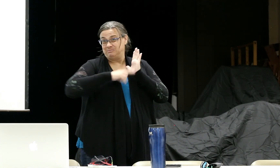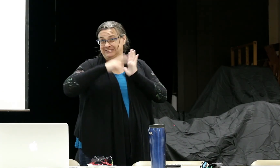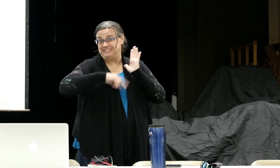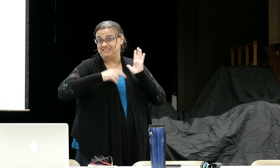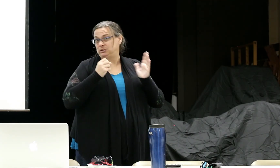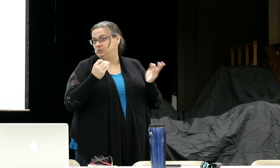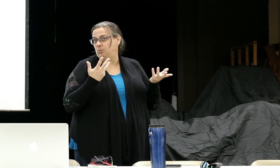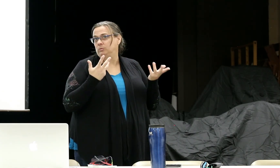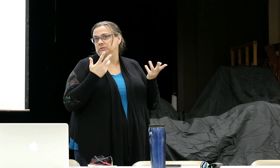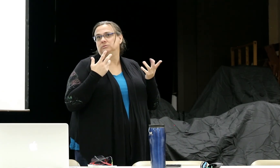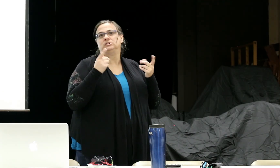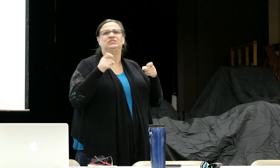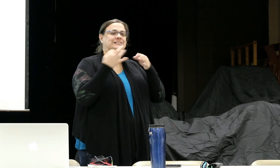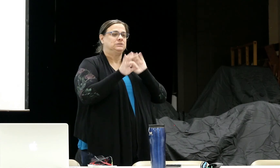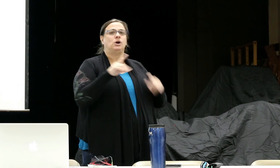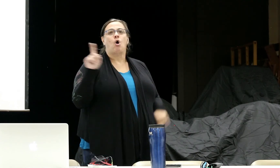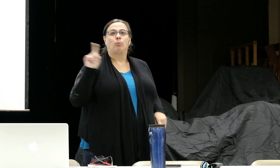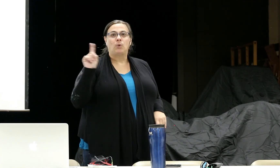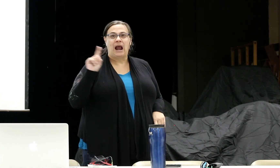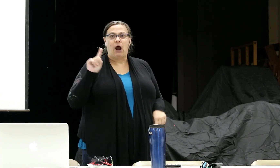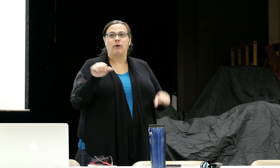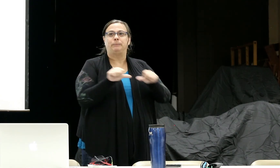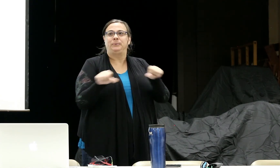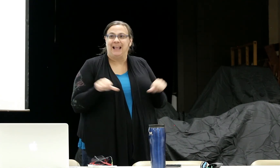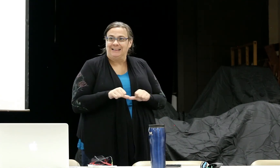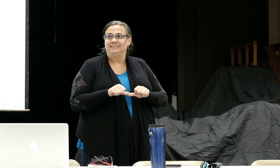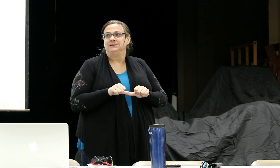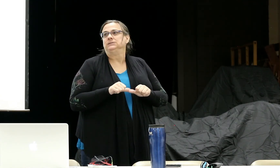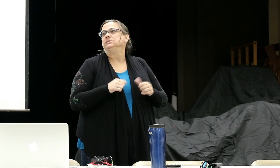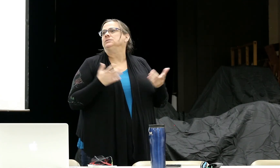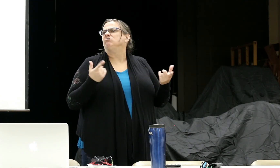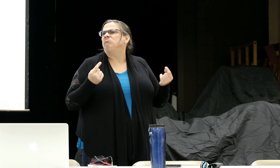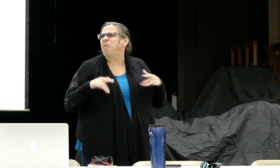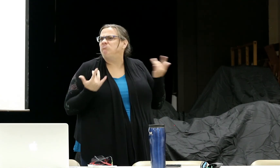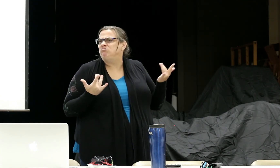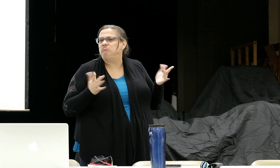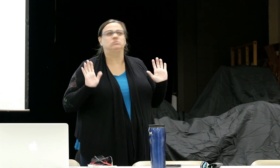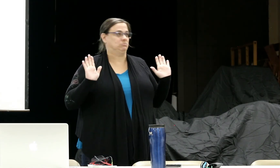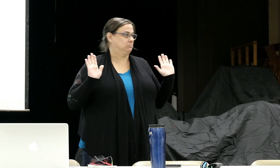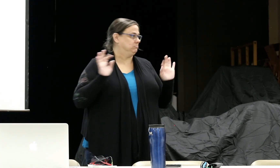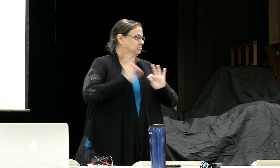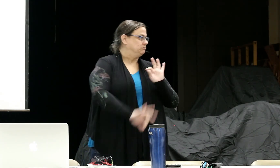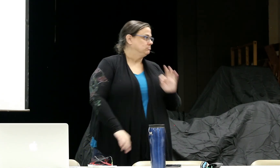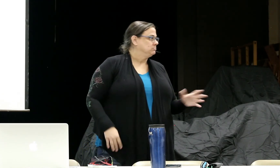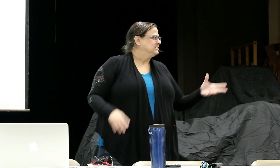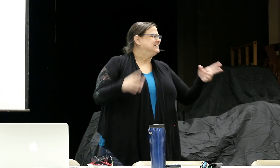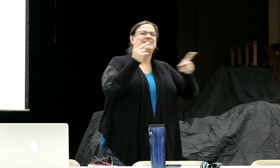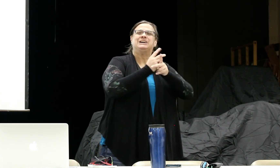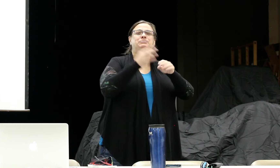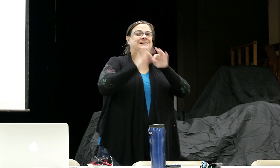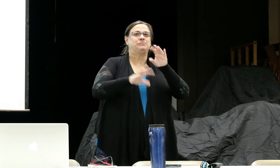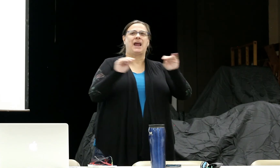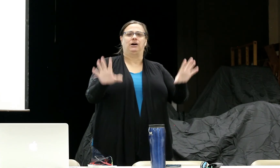to help with their energy bills, and thinking that maybe partnering with this group that is providing interpretation